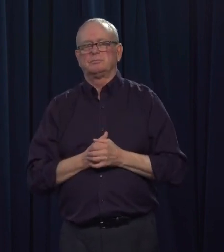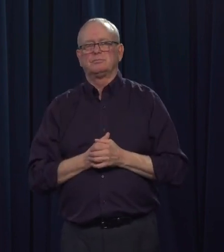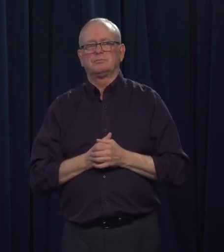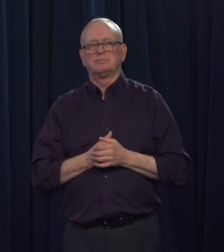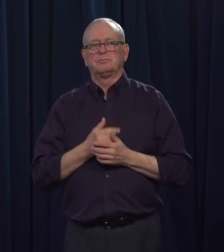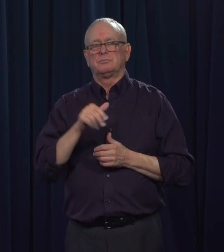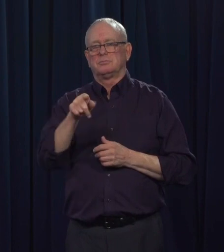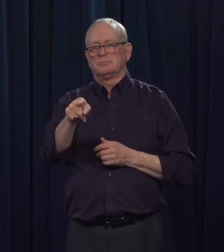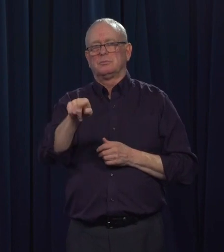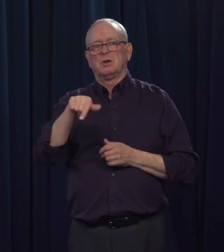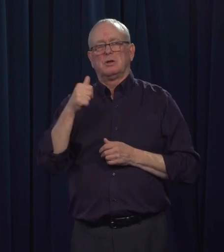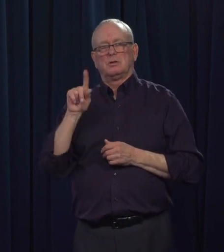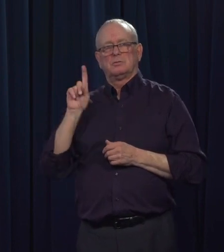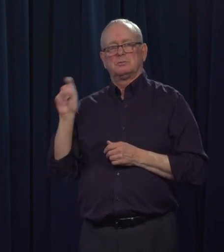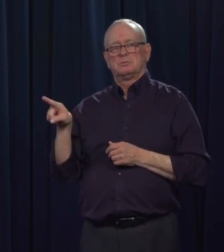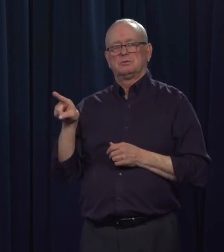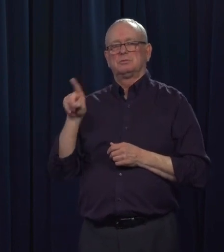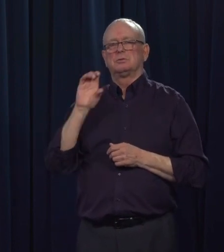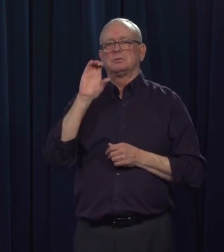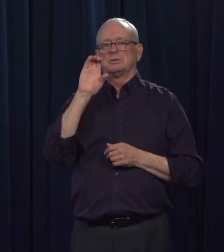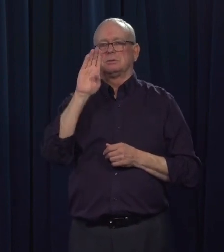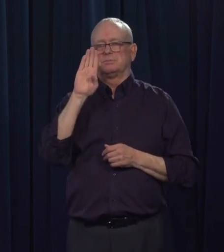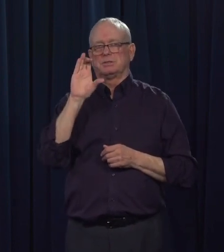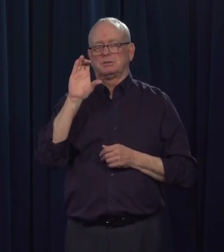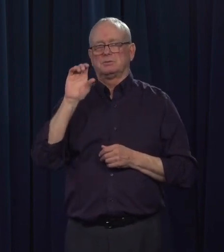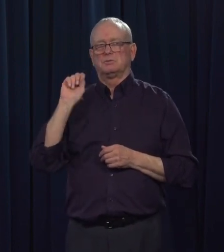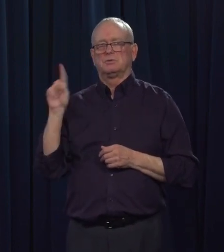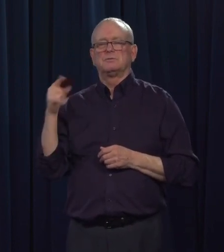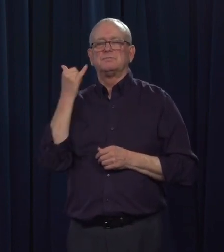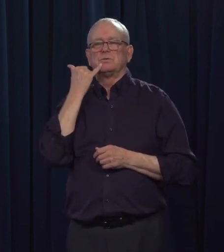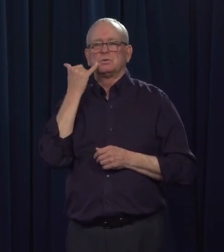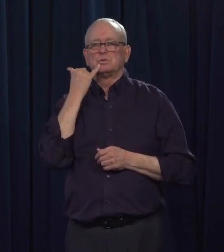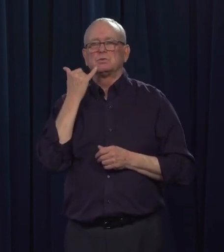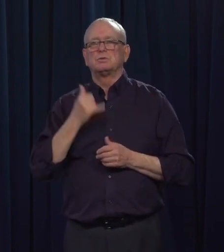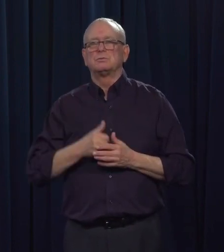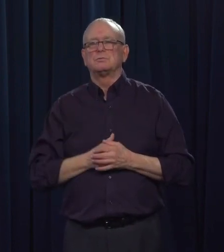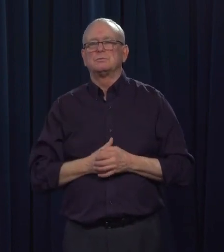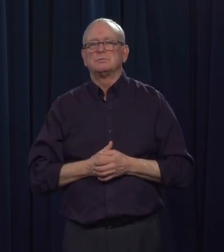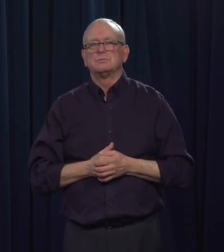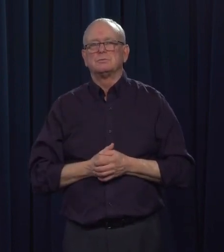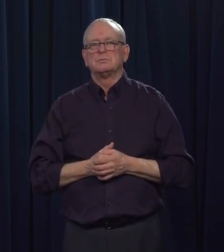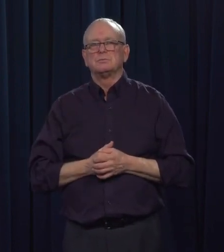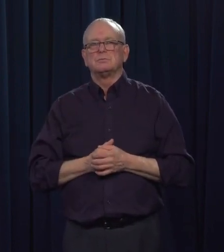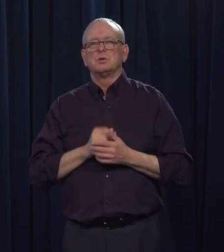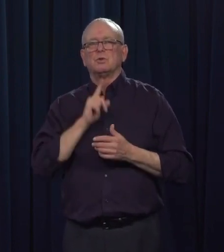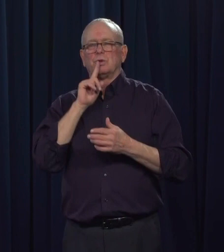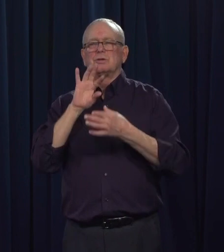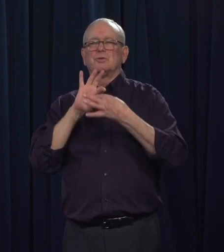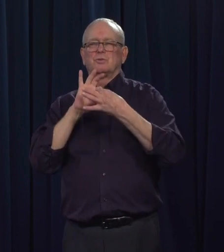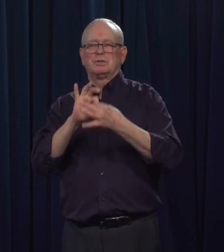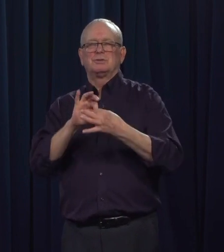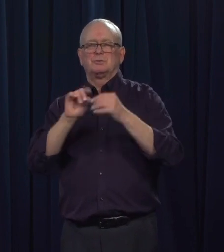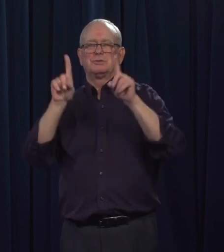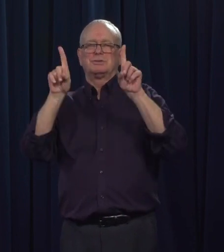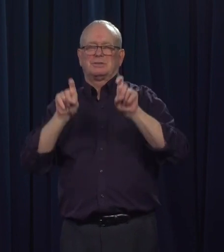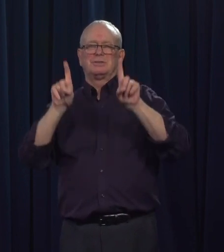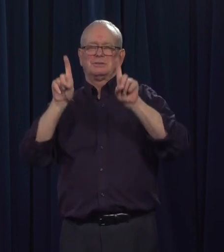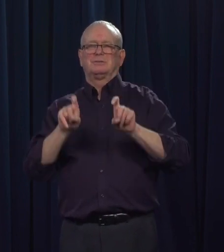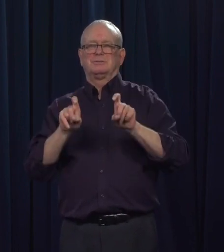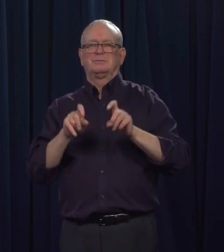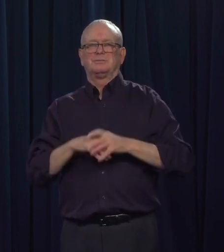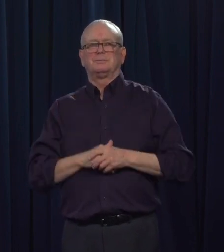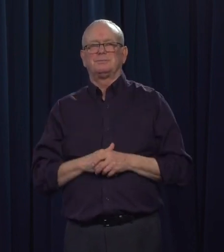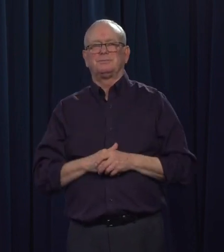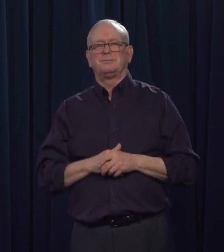Yes, hi. Thank you, Dr. Hinshaw. Just some follow-up questions on the testing. We've been talking about this number of about 2,000 tests per